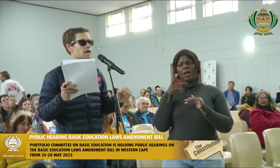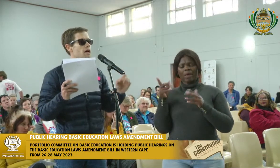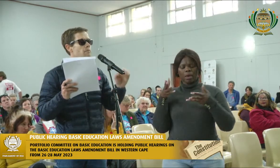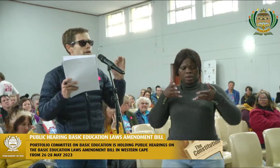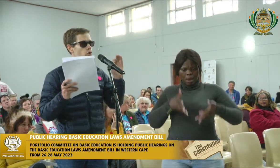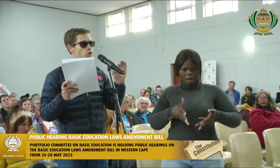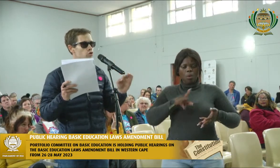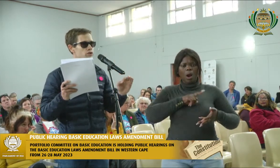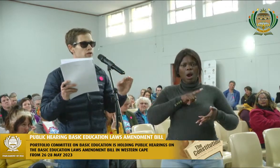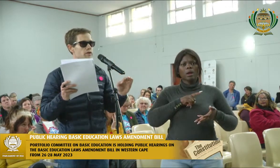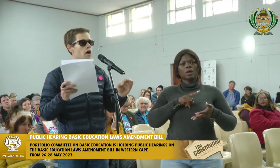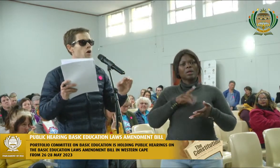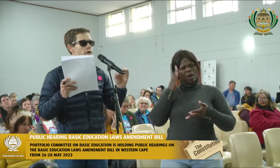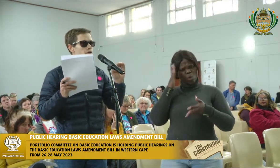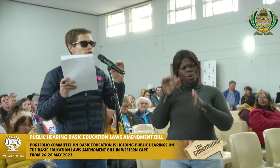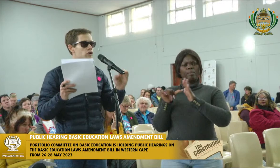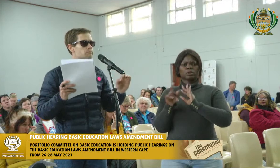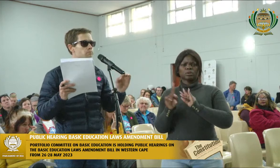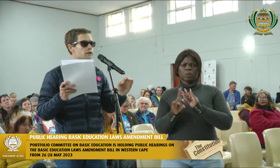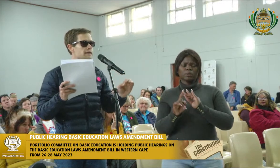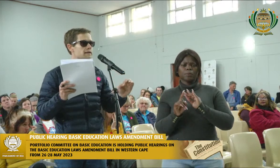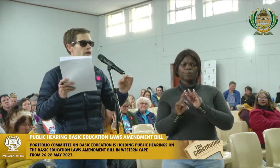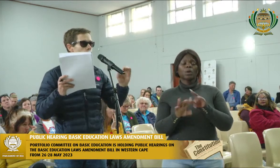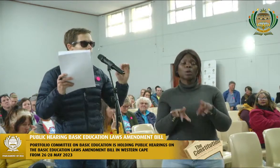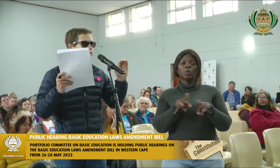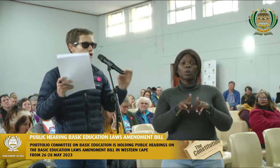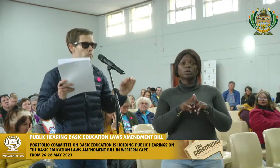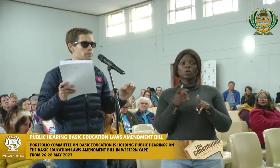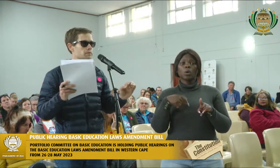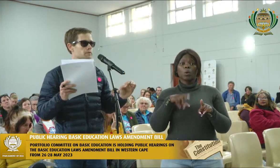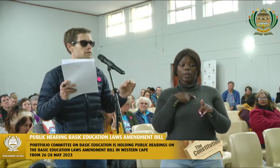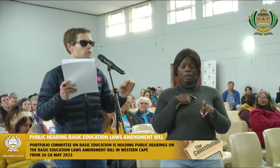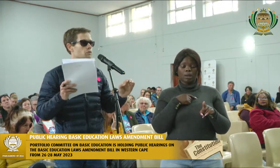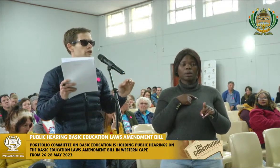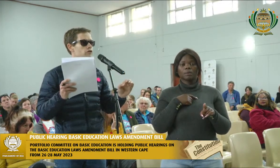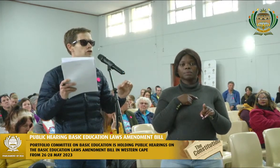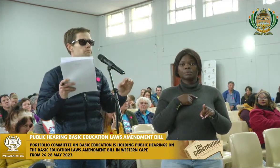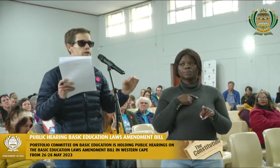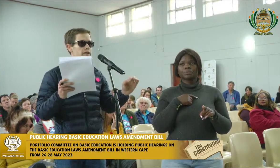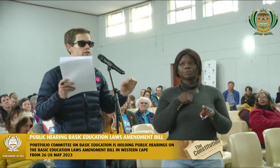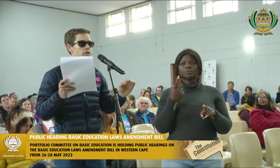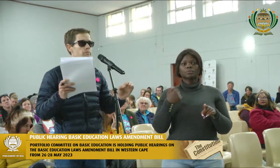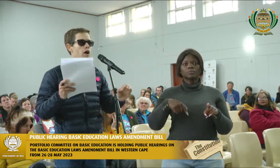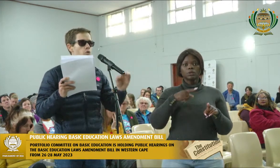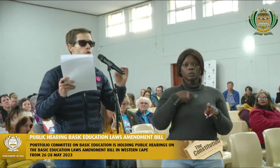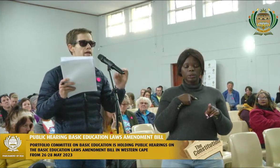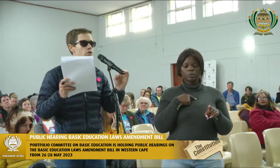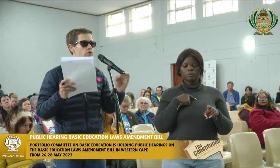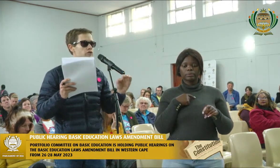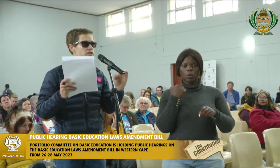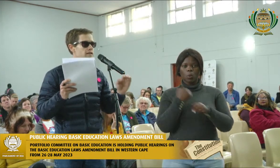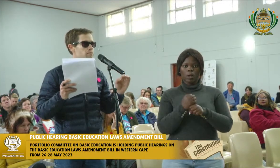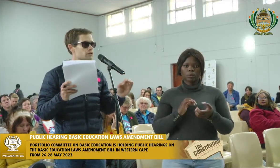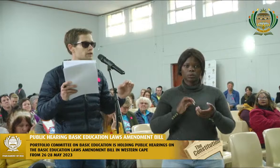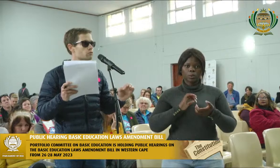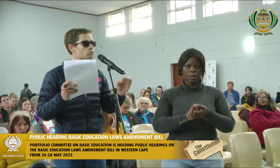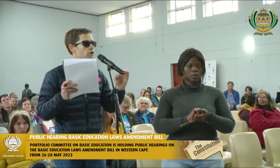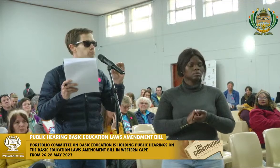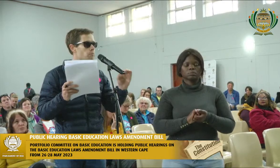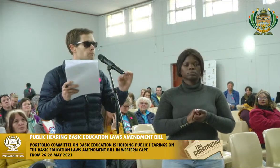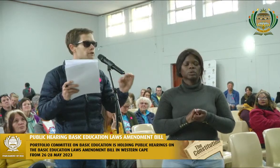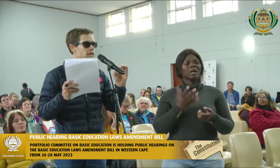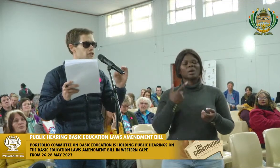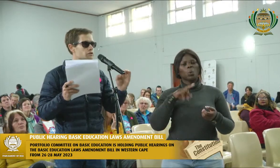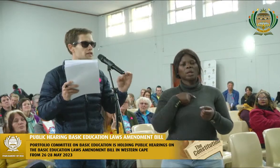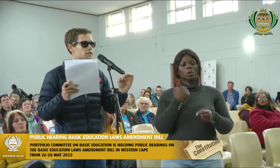priorities right. But also, we are not pulling on a rope. We are not pulling a rope. We want the same thing. We